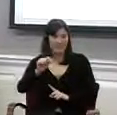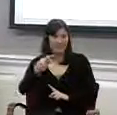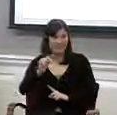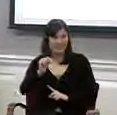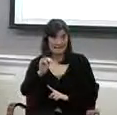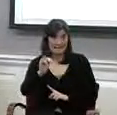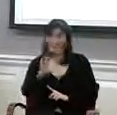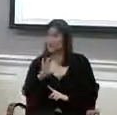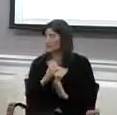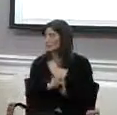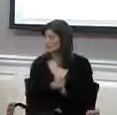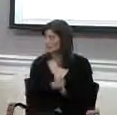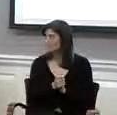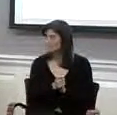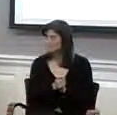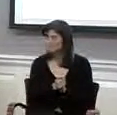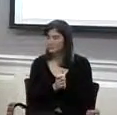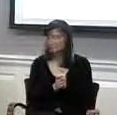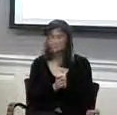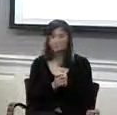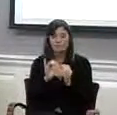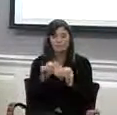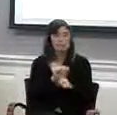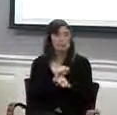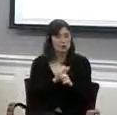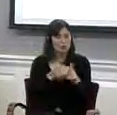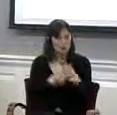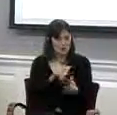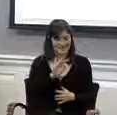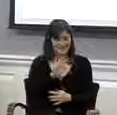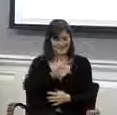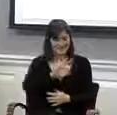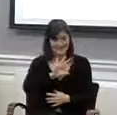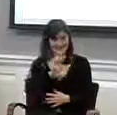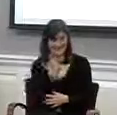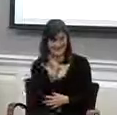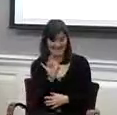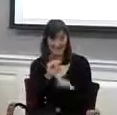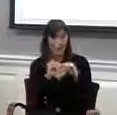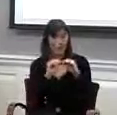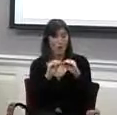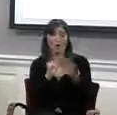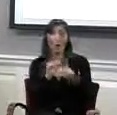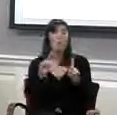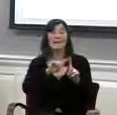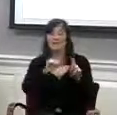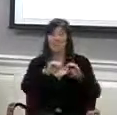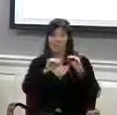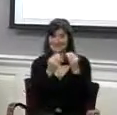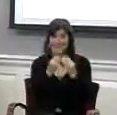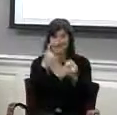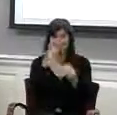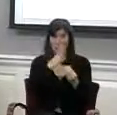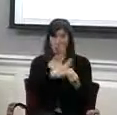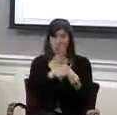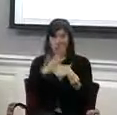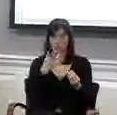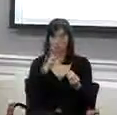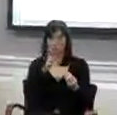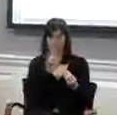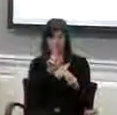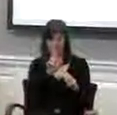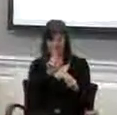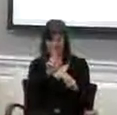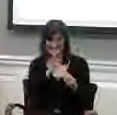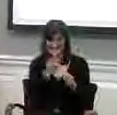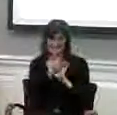in 1998. The organization Women for Women's Human Rights was established in 1996. It's actually been instrumental in forwarding